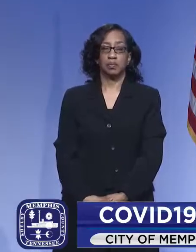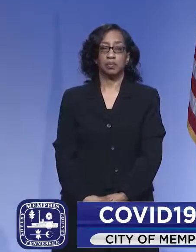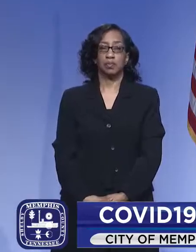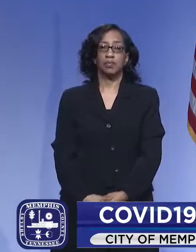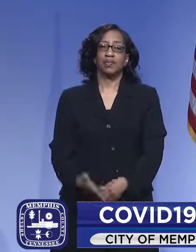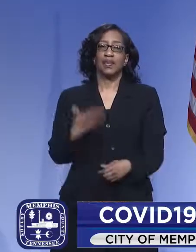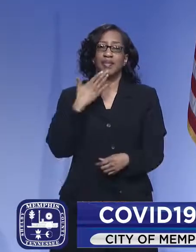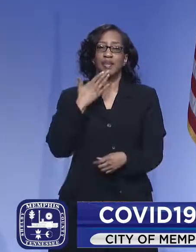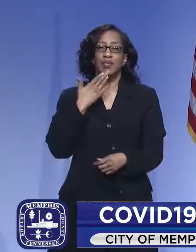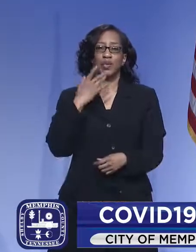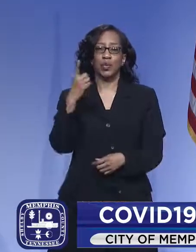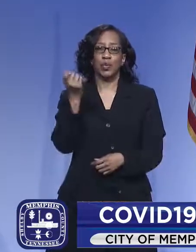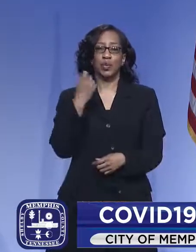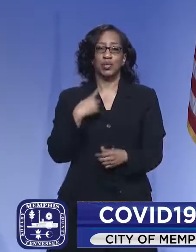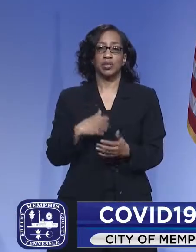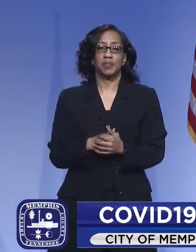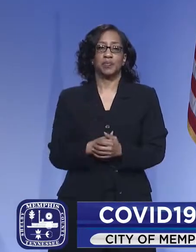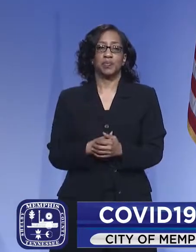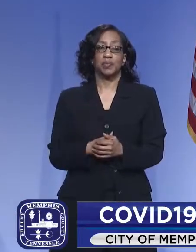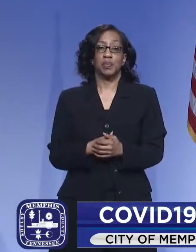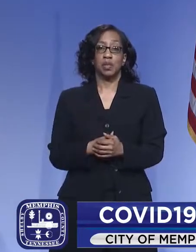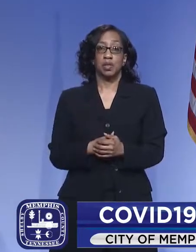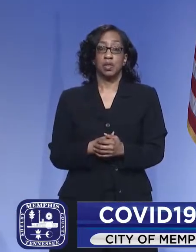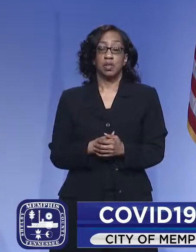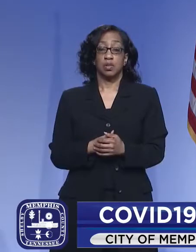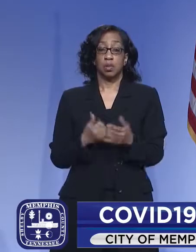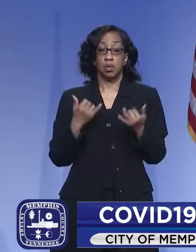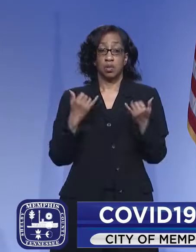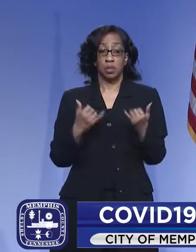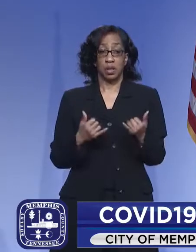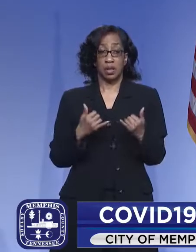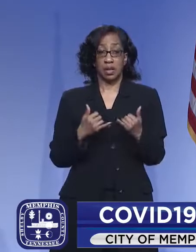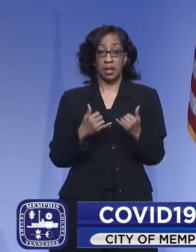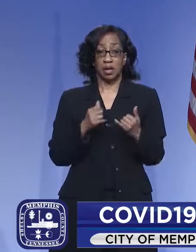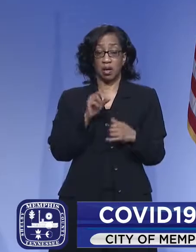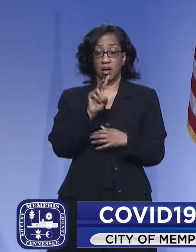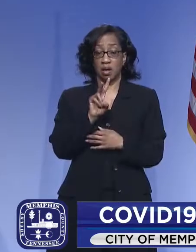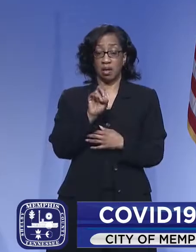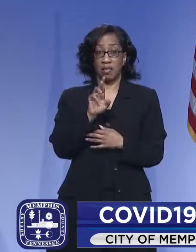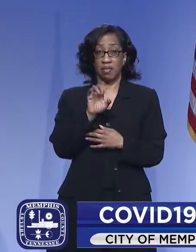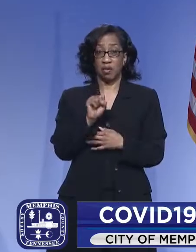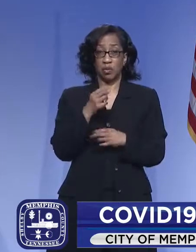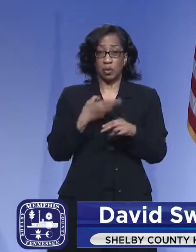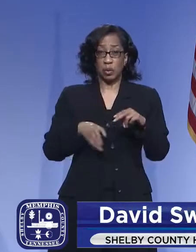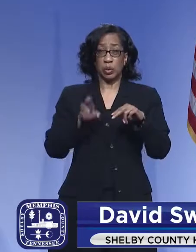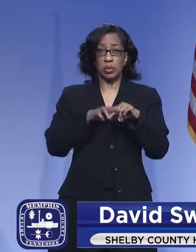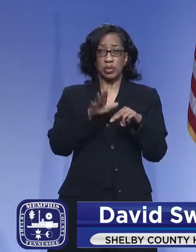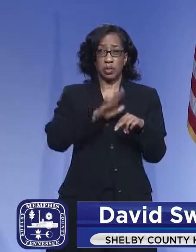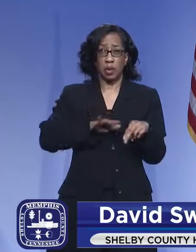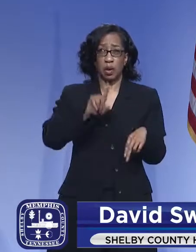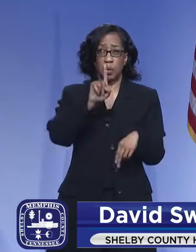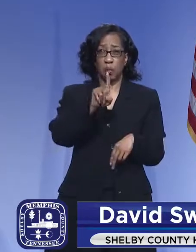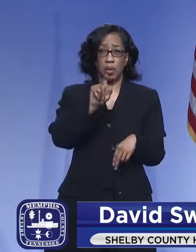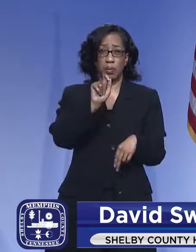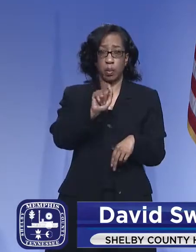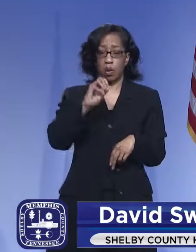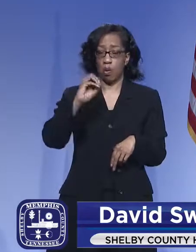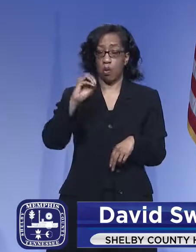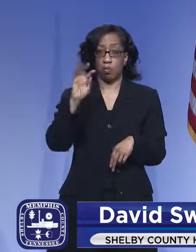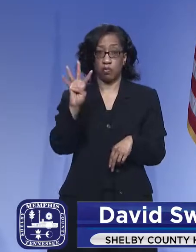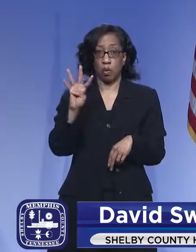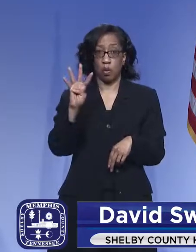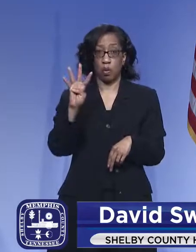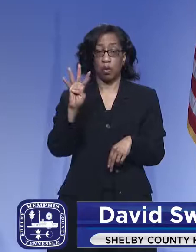Thank you for the question. And so right now, the reproductive rate of the virus has moved back up to about 1.04. Last time